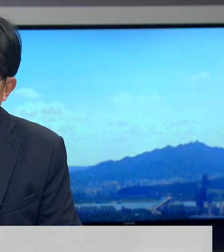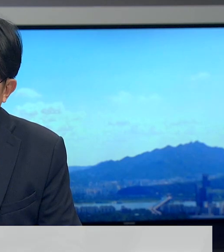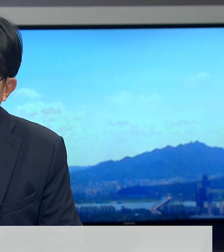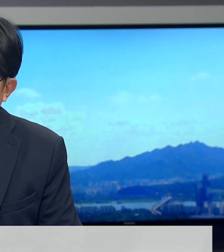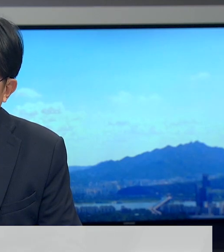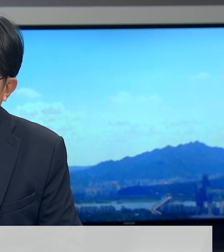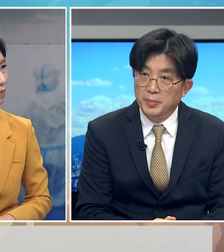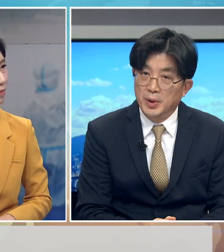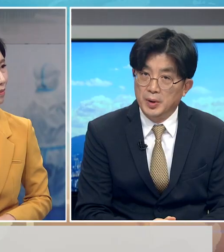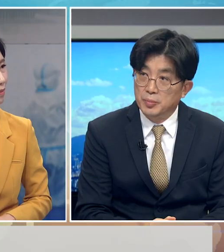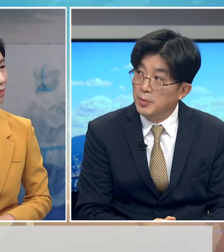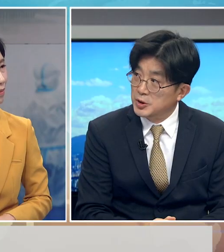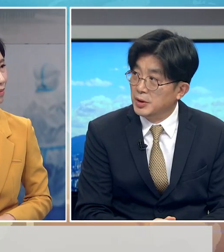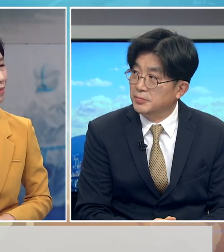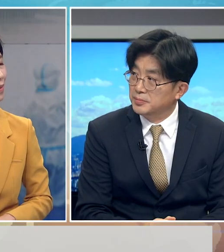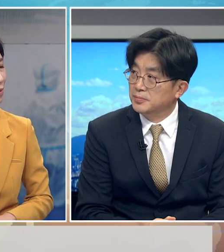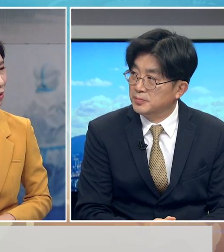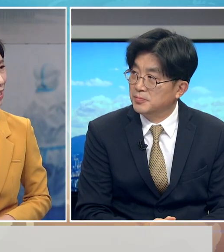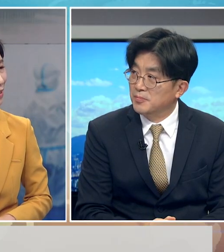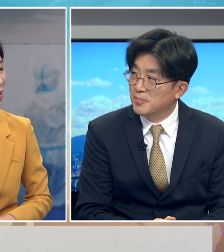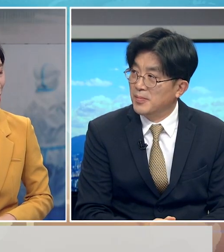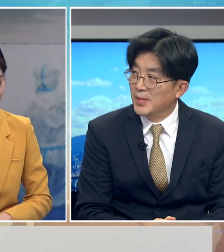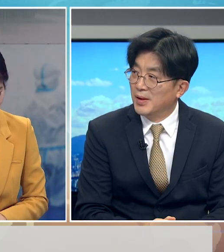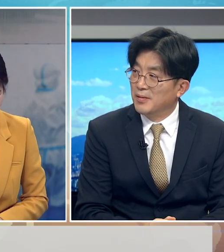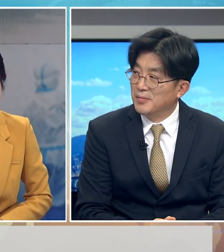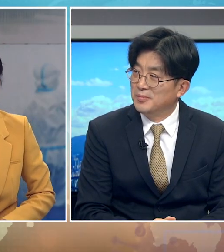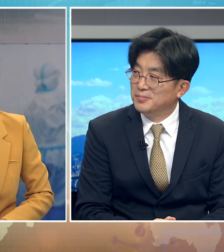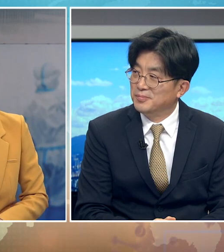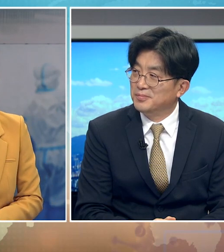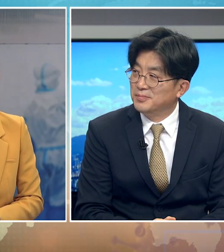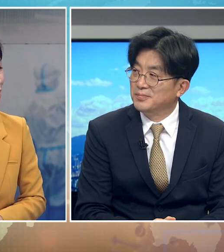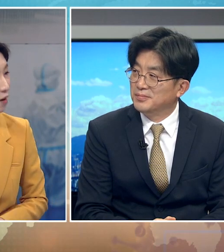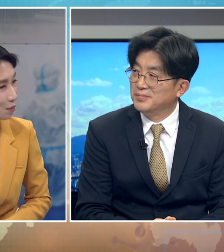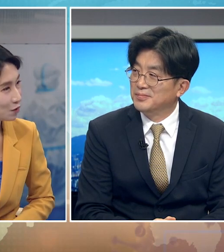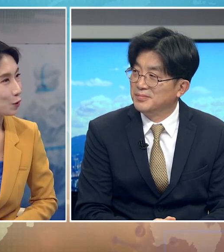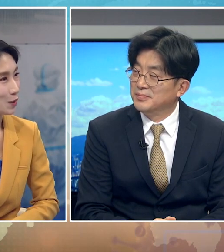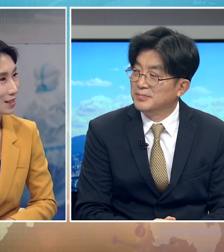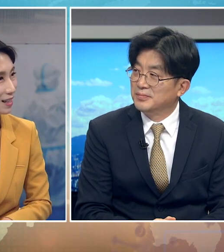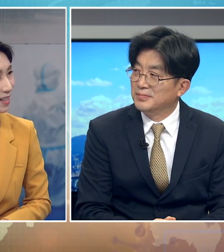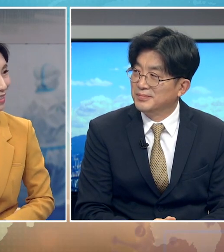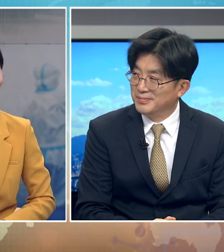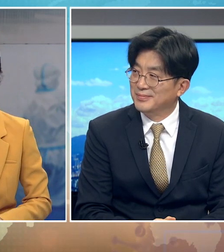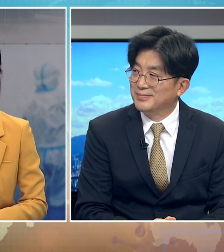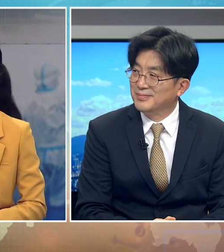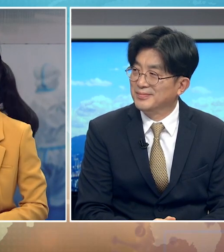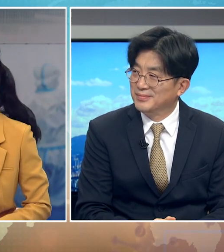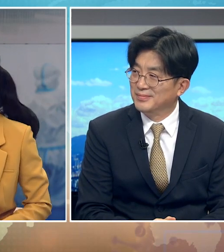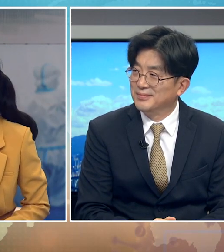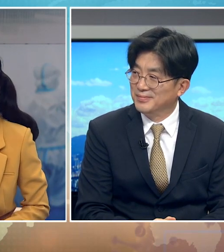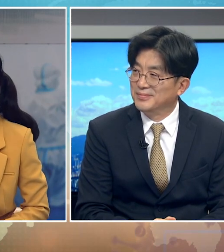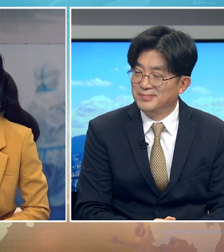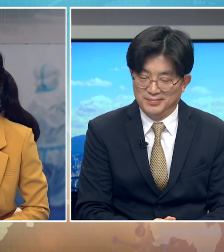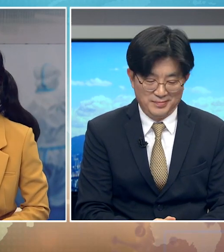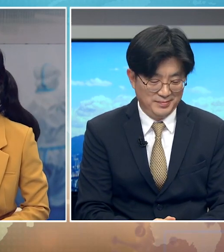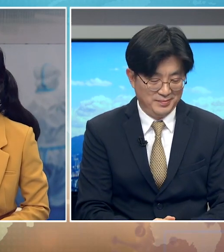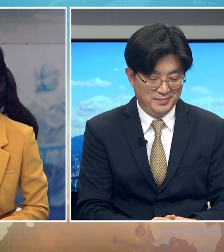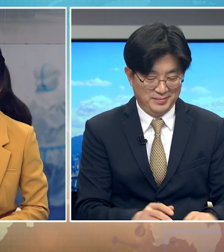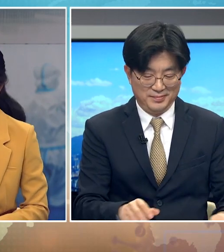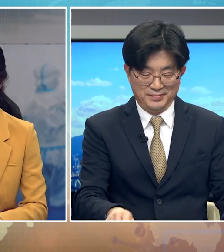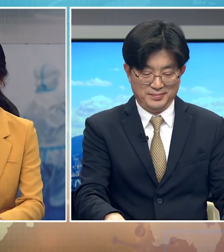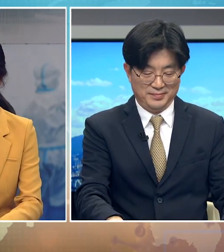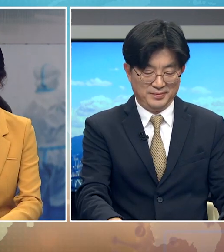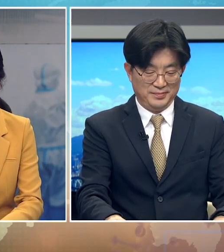the future will be very promising. Right. All right, Professor Song, as always, thank you very much for your insights. And Professor Yang, thank you for being with us today.